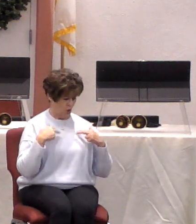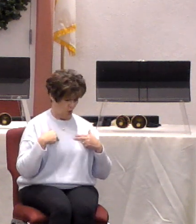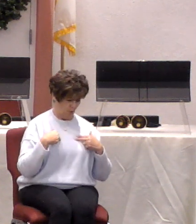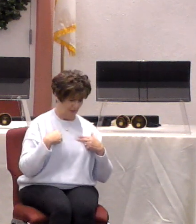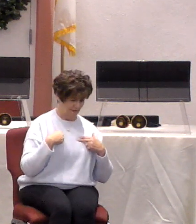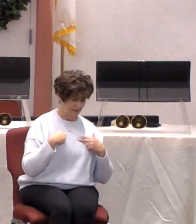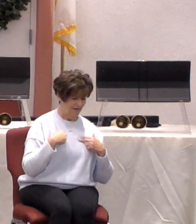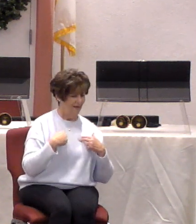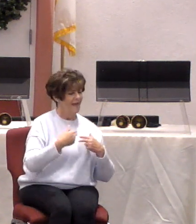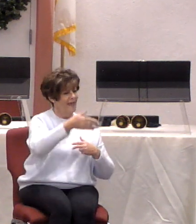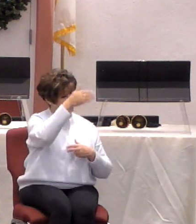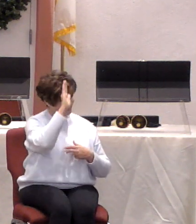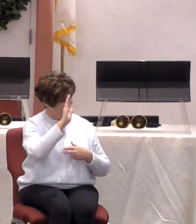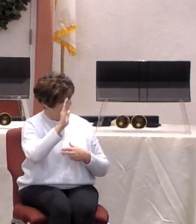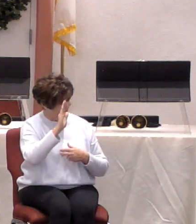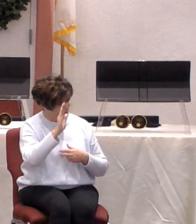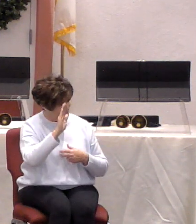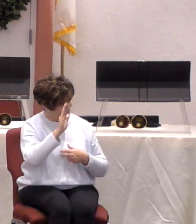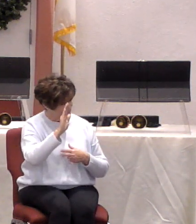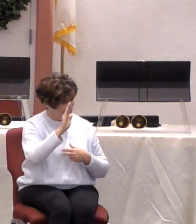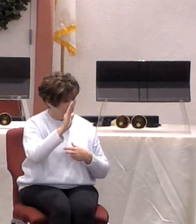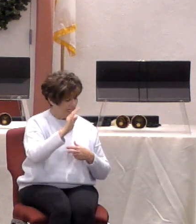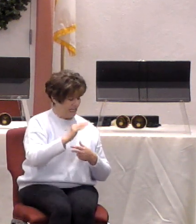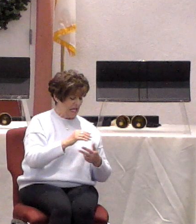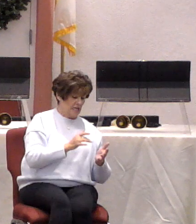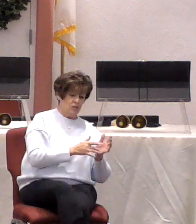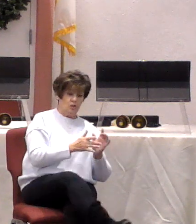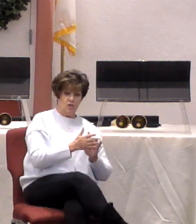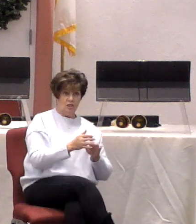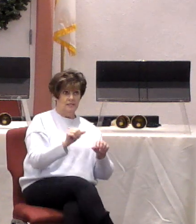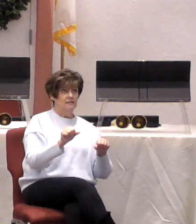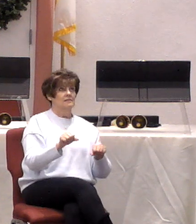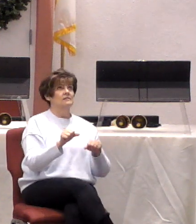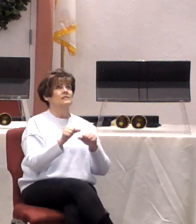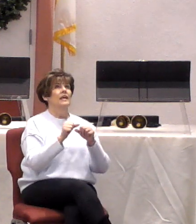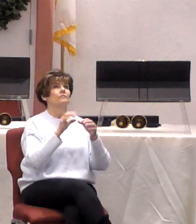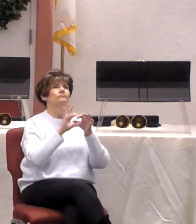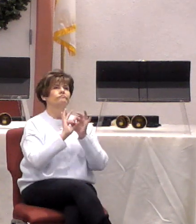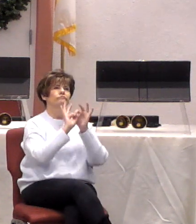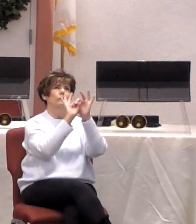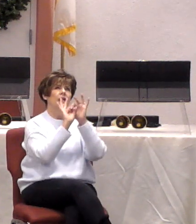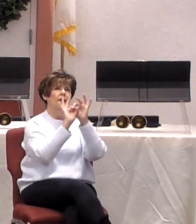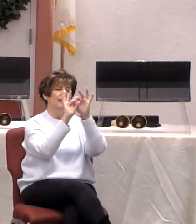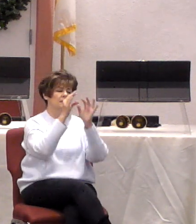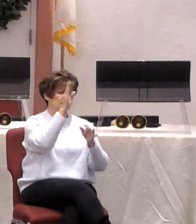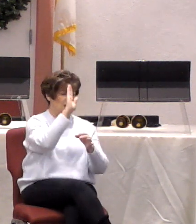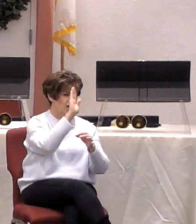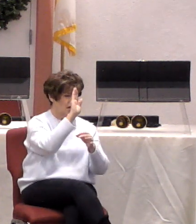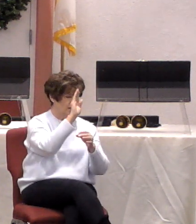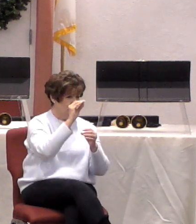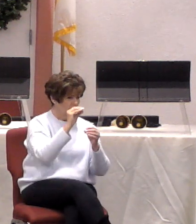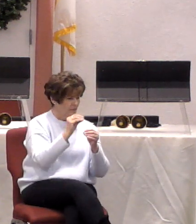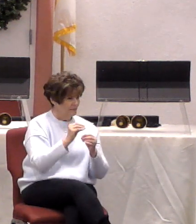on out, he has this ability to relate to God and to relate to us, to help to reconcile these two